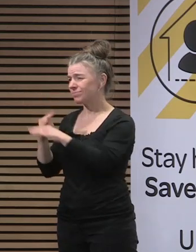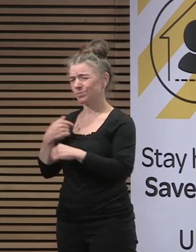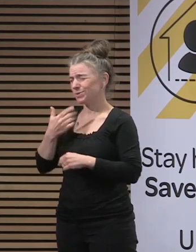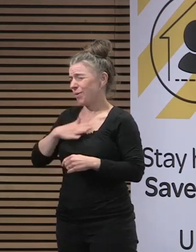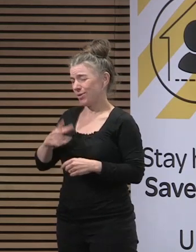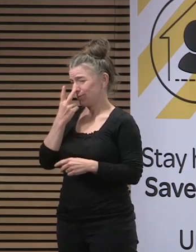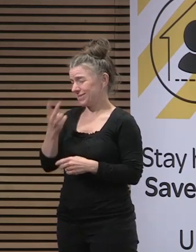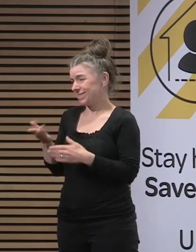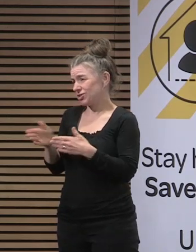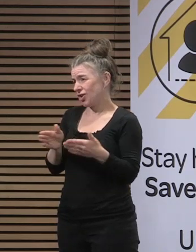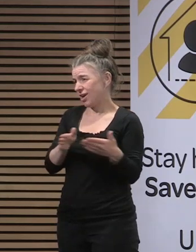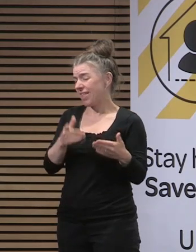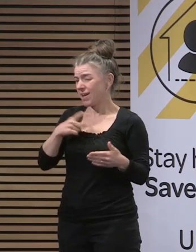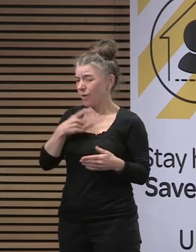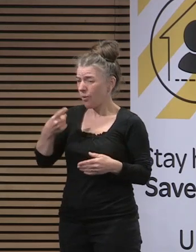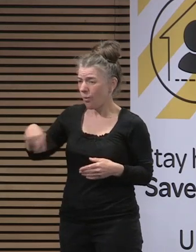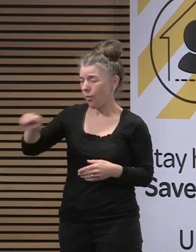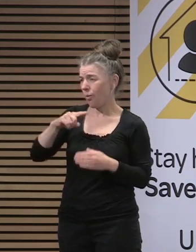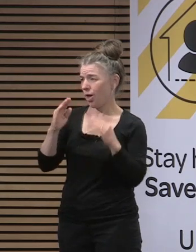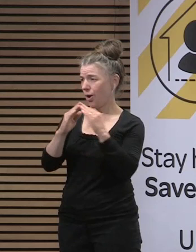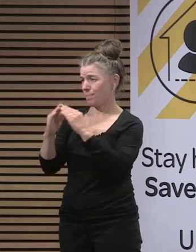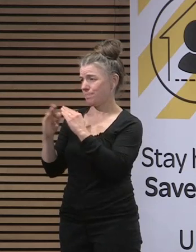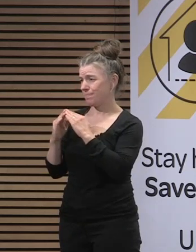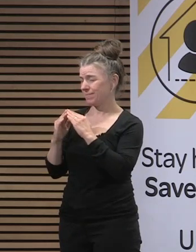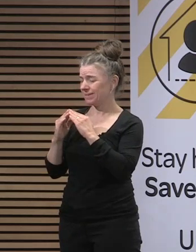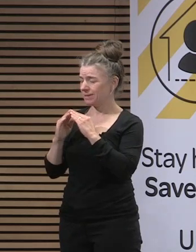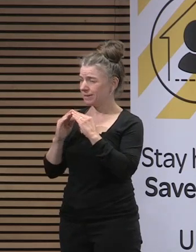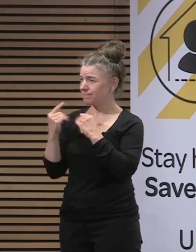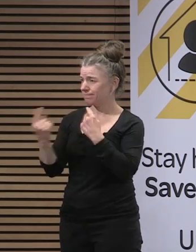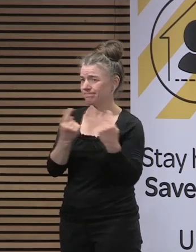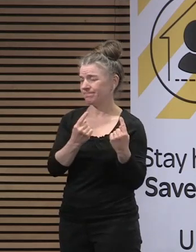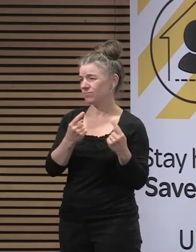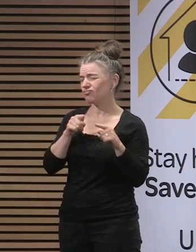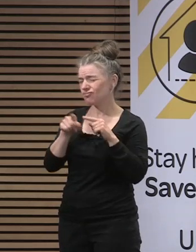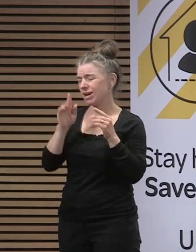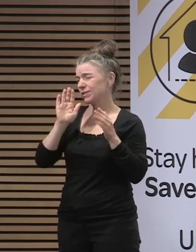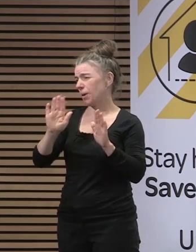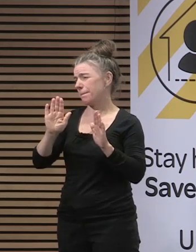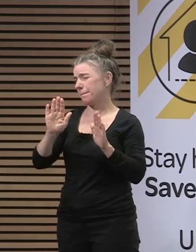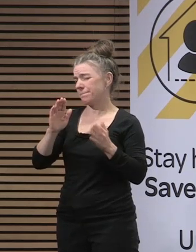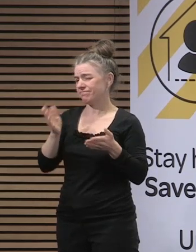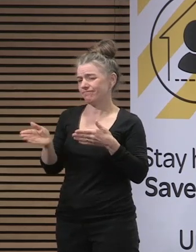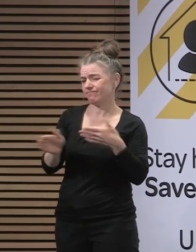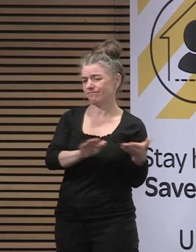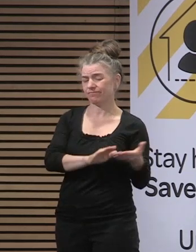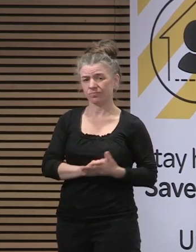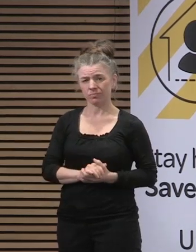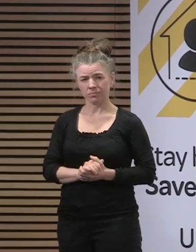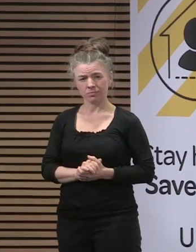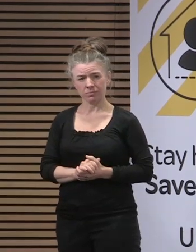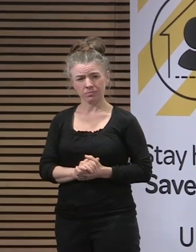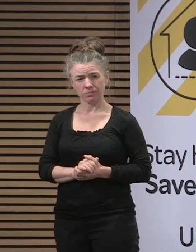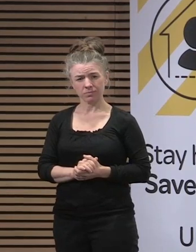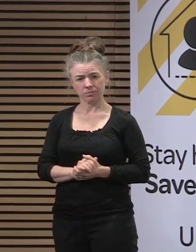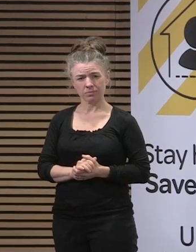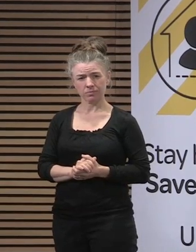why we are all presently self-isolating to try and prevent that as much as we can. Bloomfield, just to be clear, you don't know how long, like